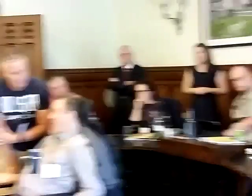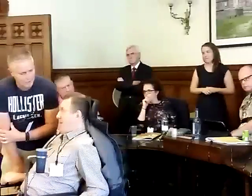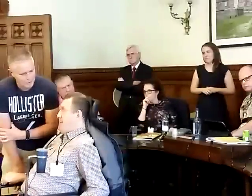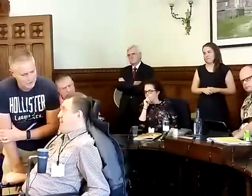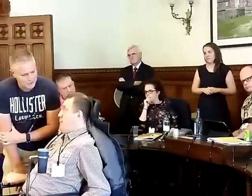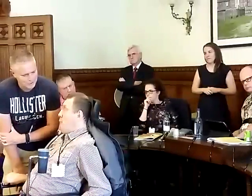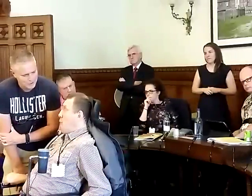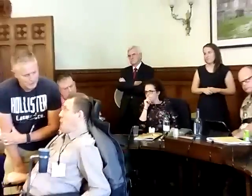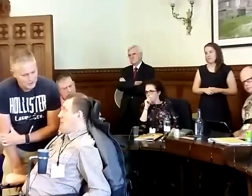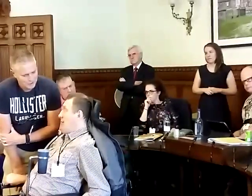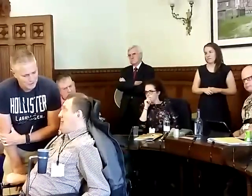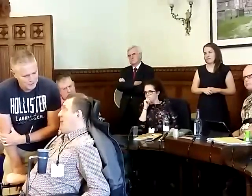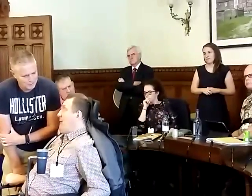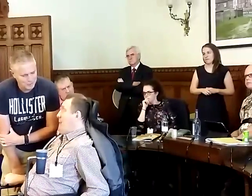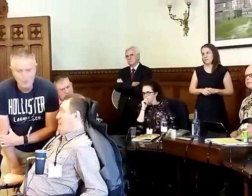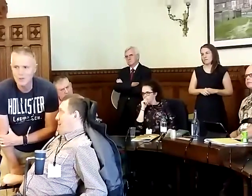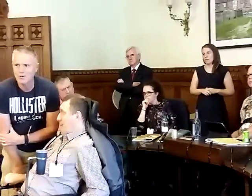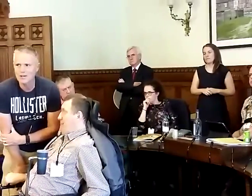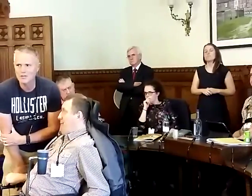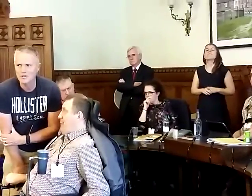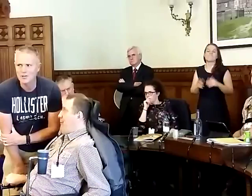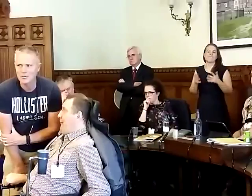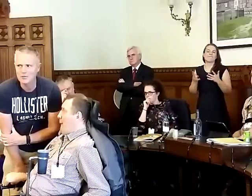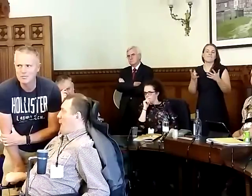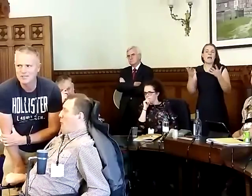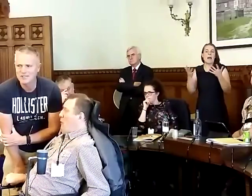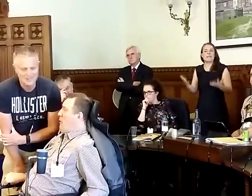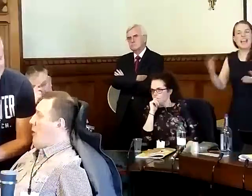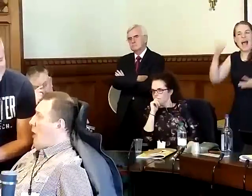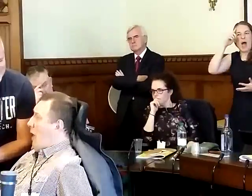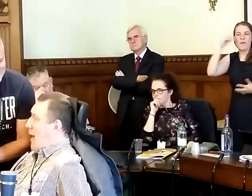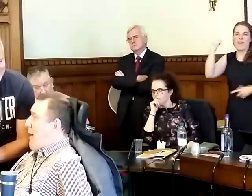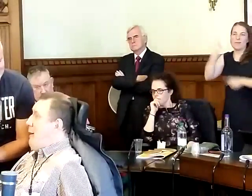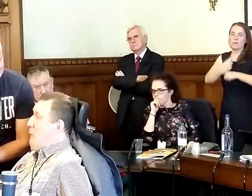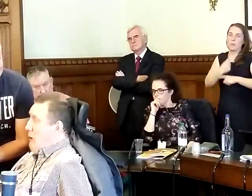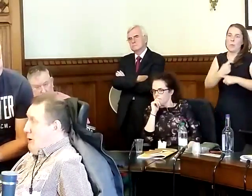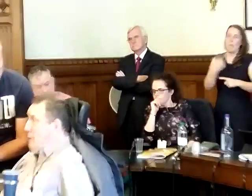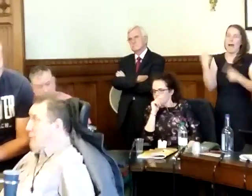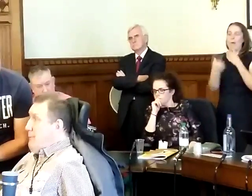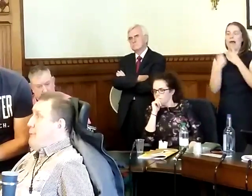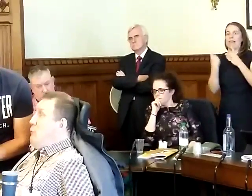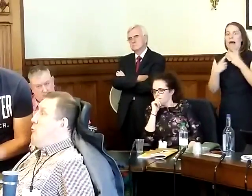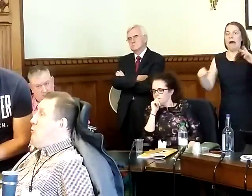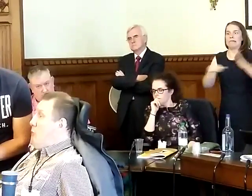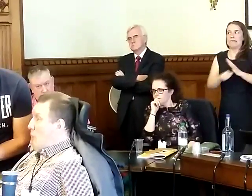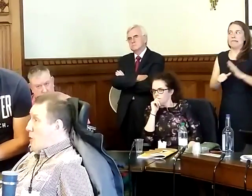But at the moment, I'd like to put another elephant in the ring.